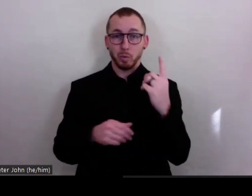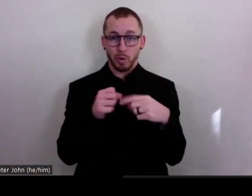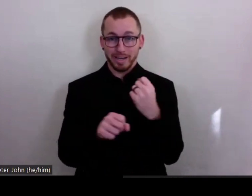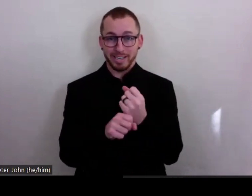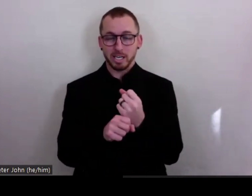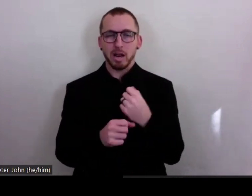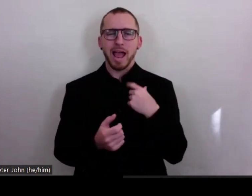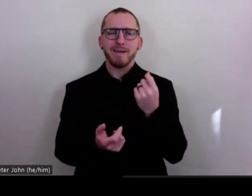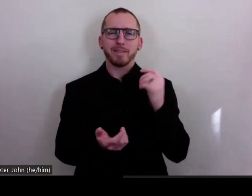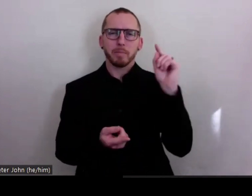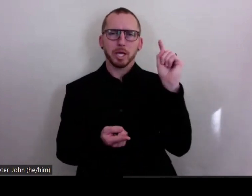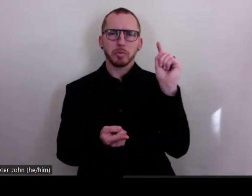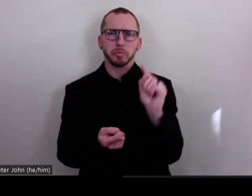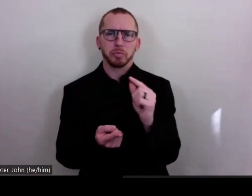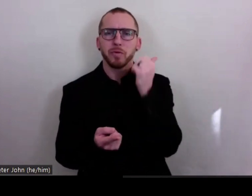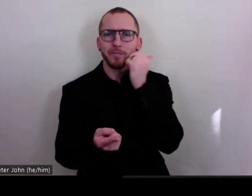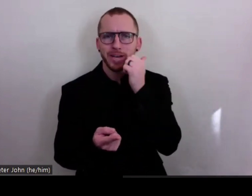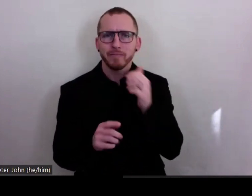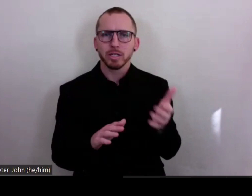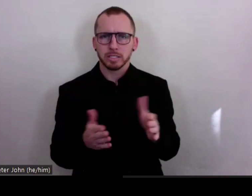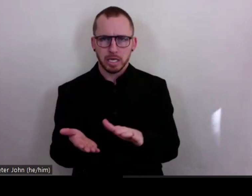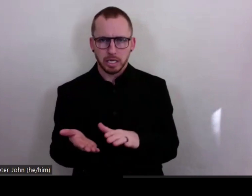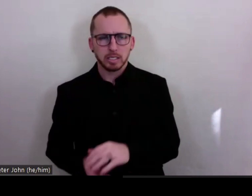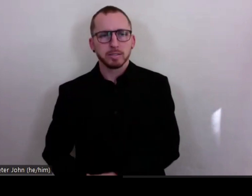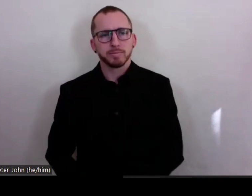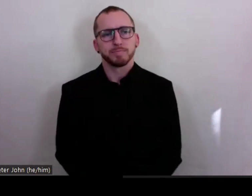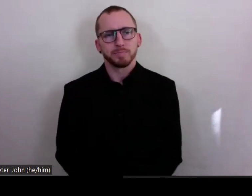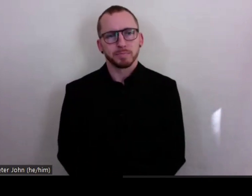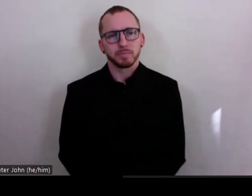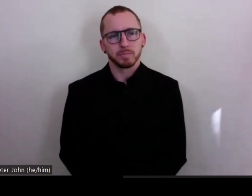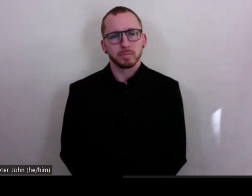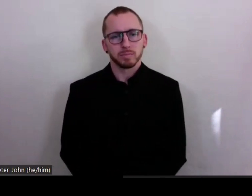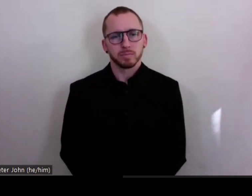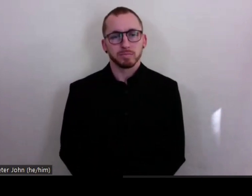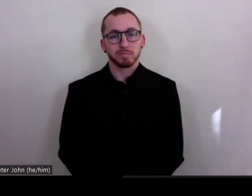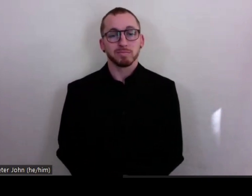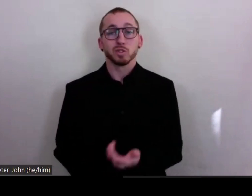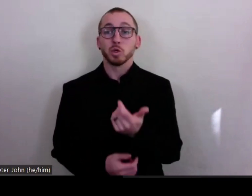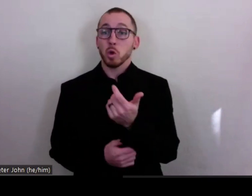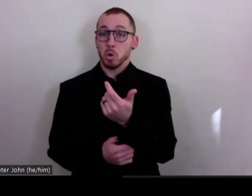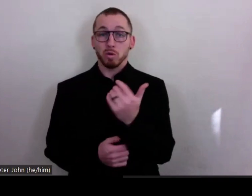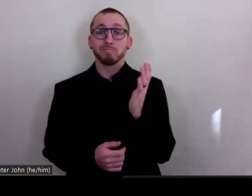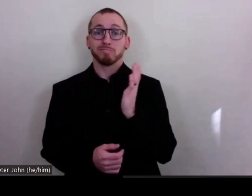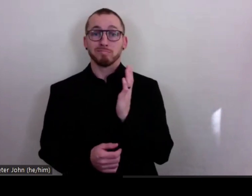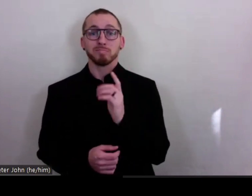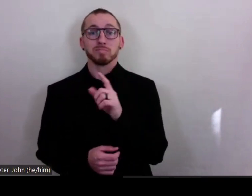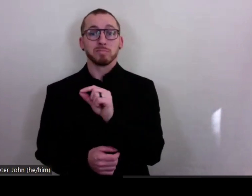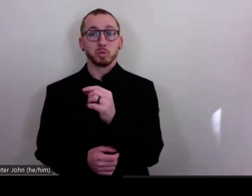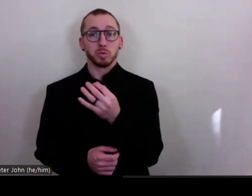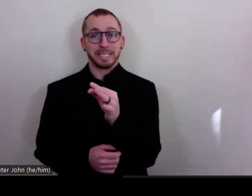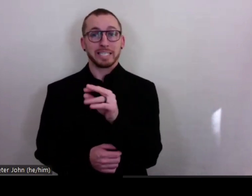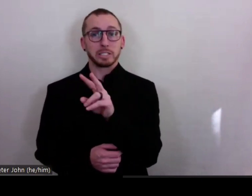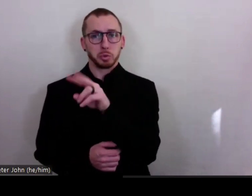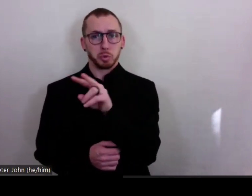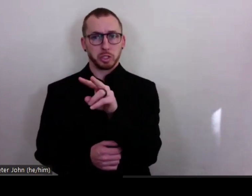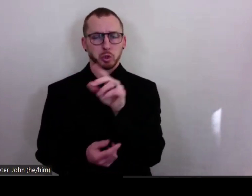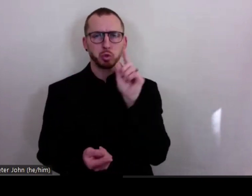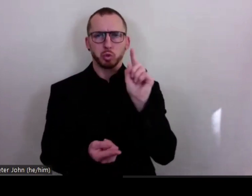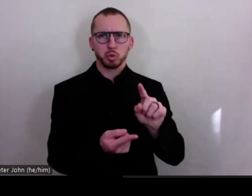daily suicides. It has dropped from about 22 to about 17 a day. These are not numbers we want to